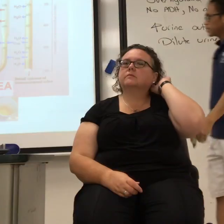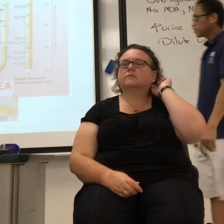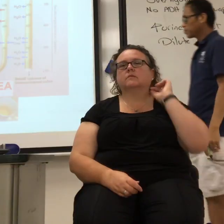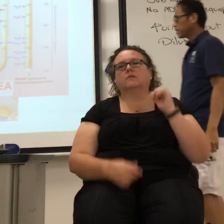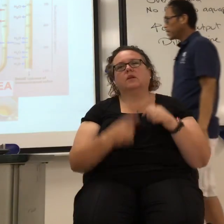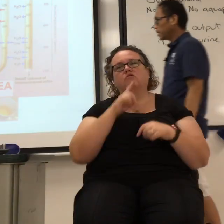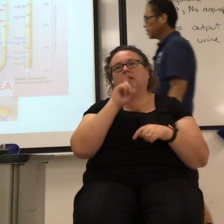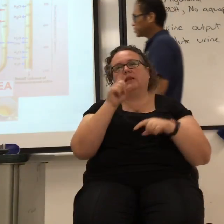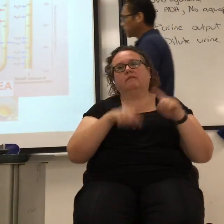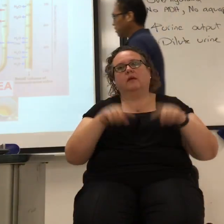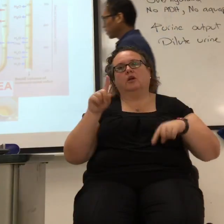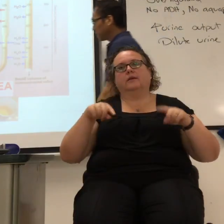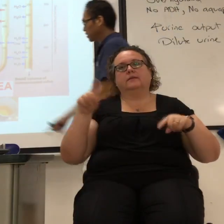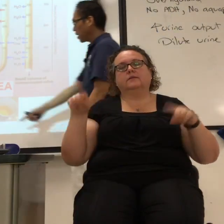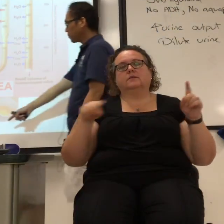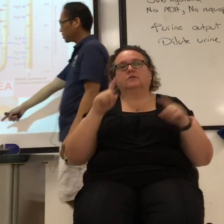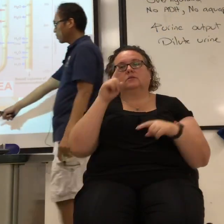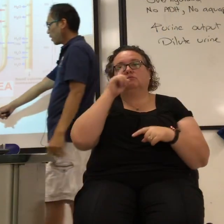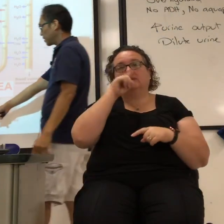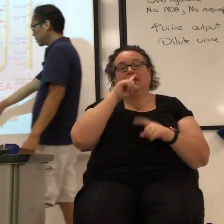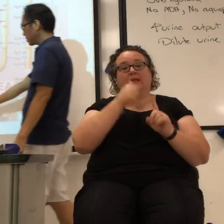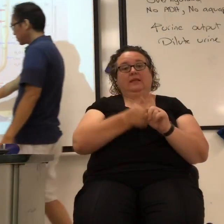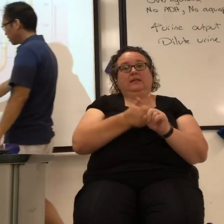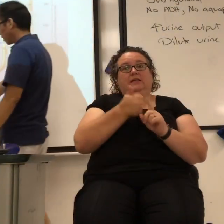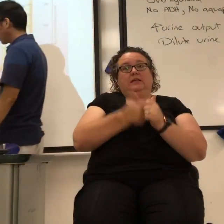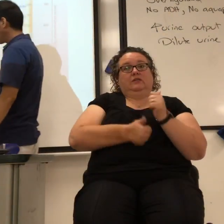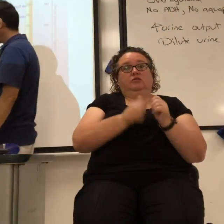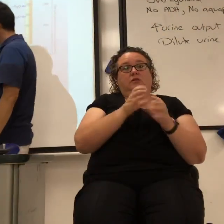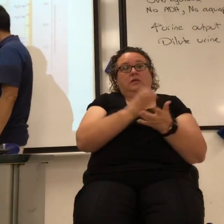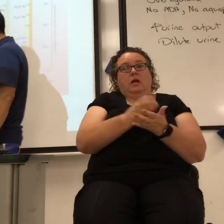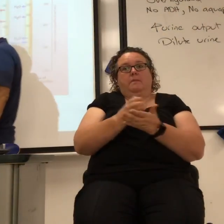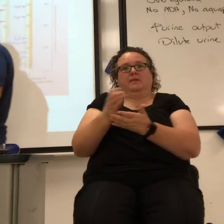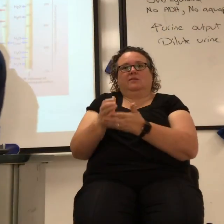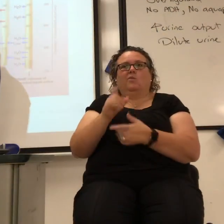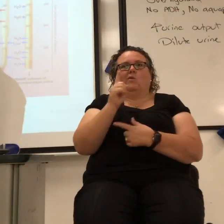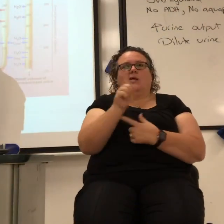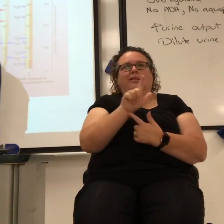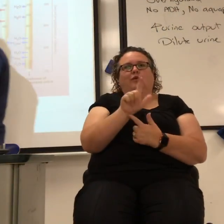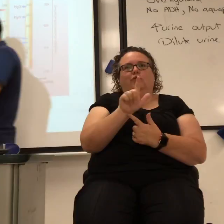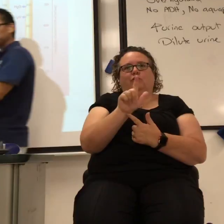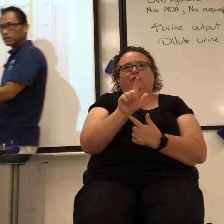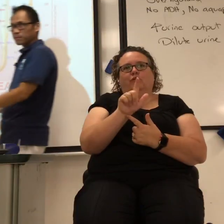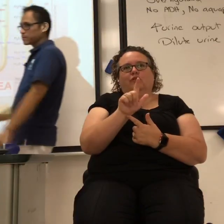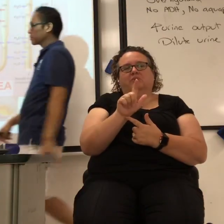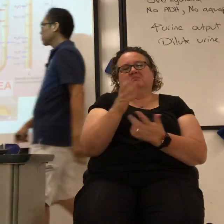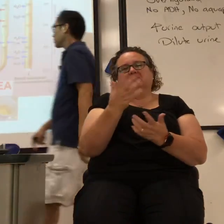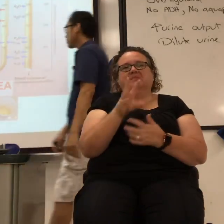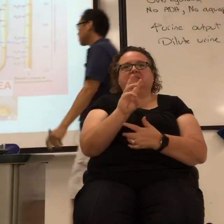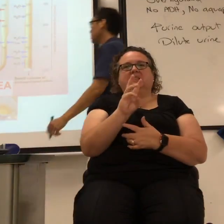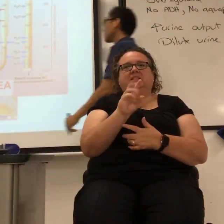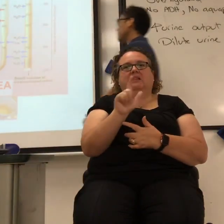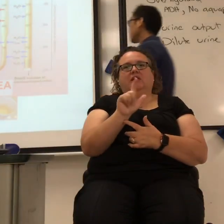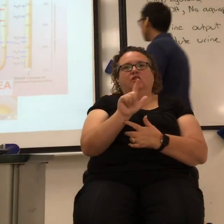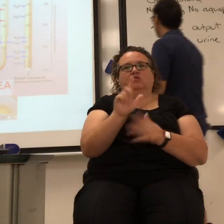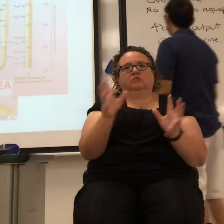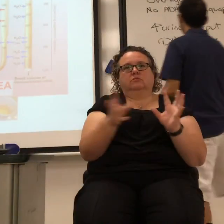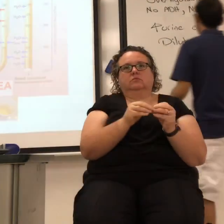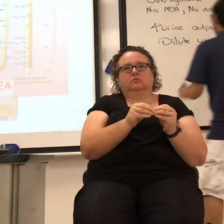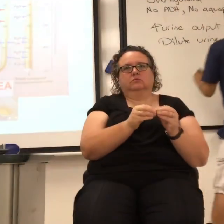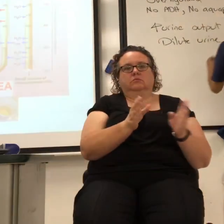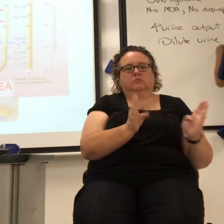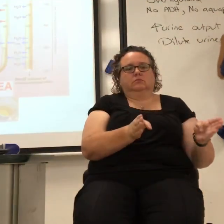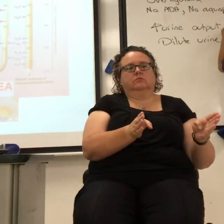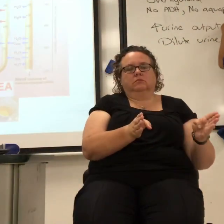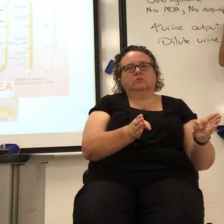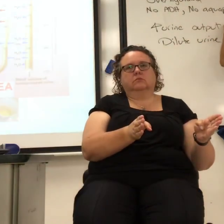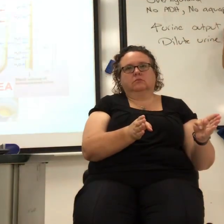it varies. Pretend each of these cups symbolizes a liter, about 6 liters